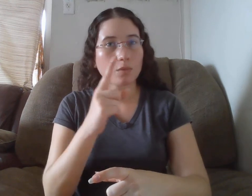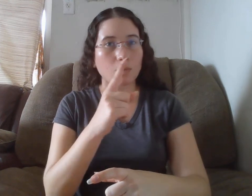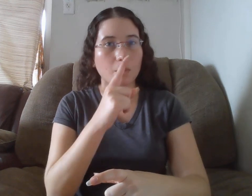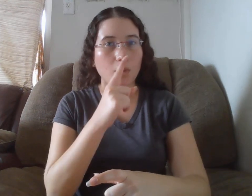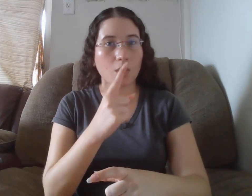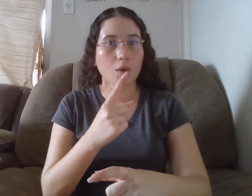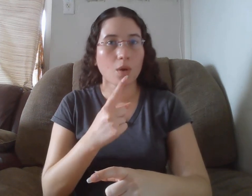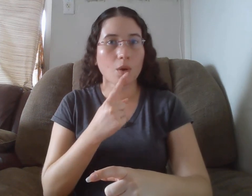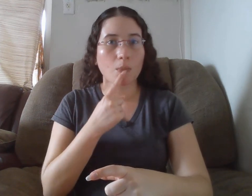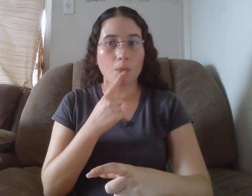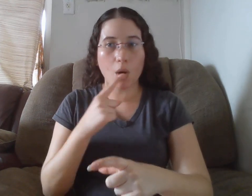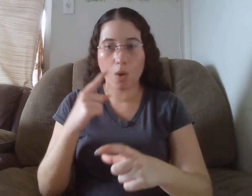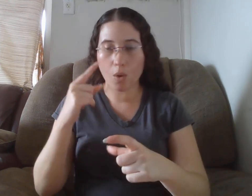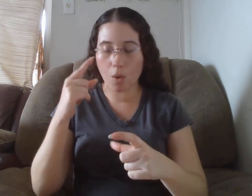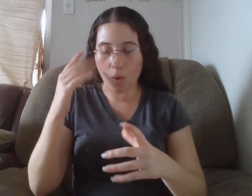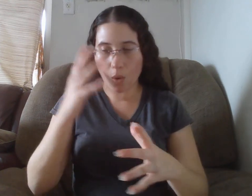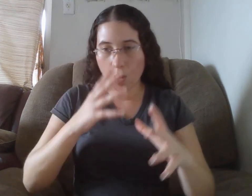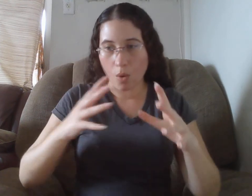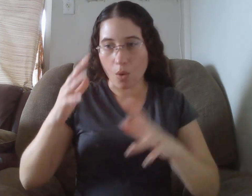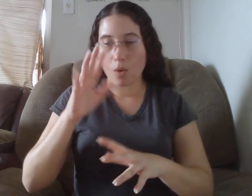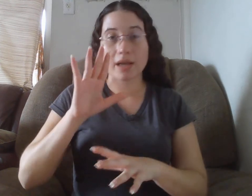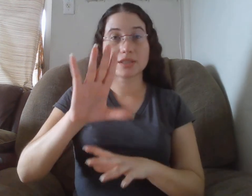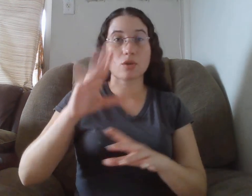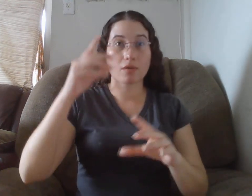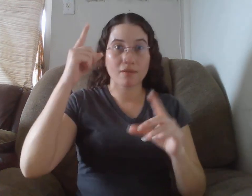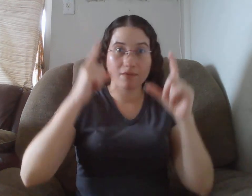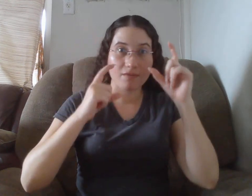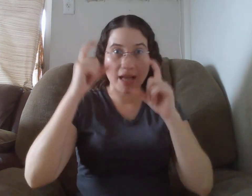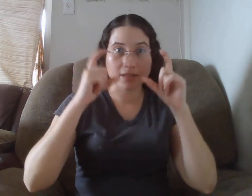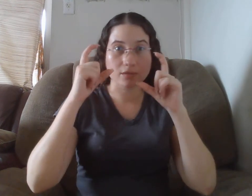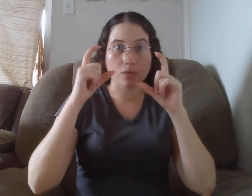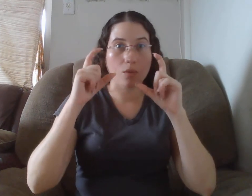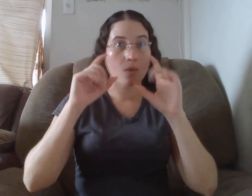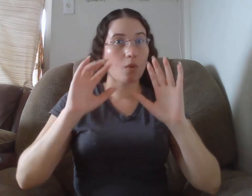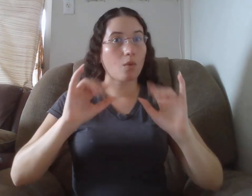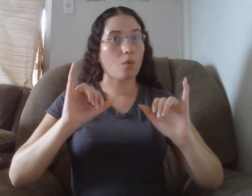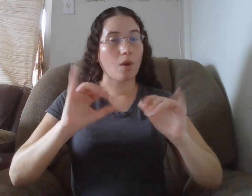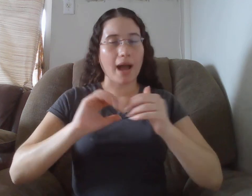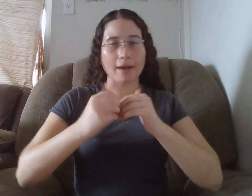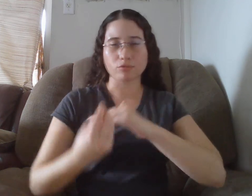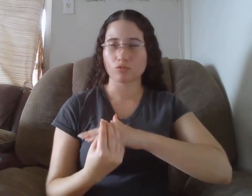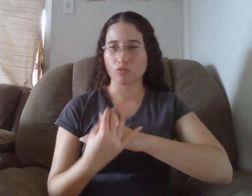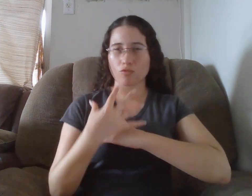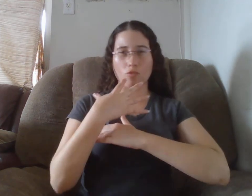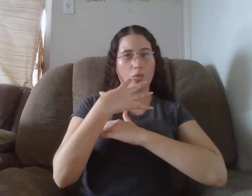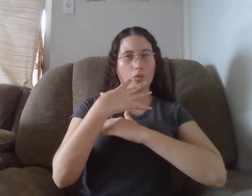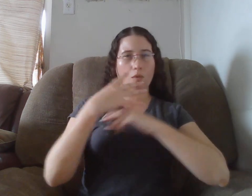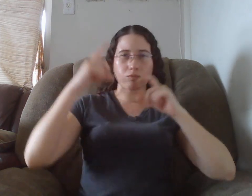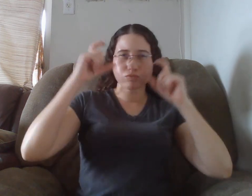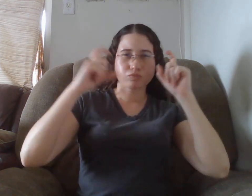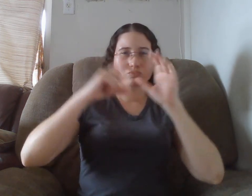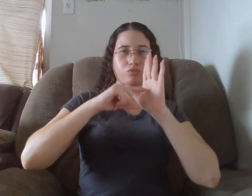in that moment, your face moves to respond to the stimuli. Your brain is